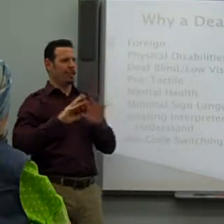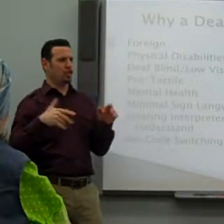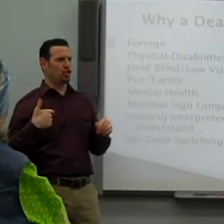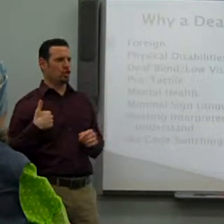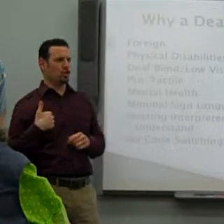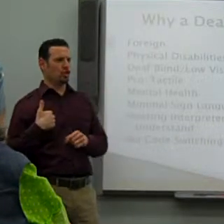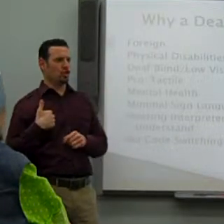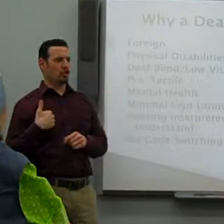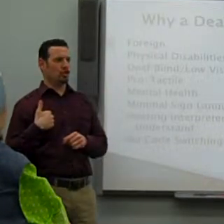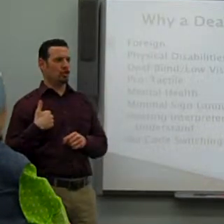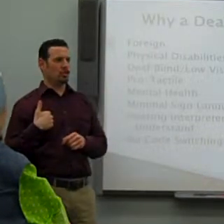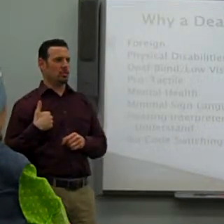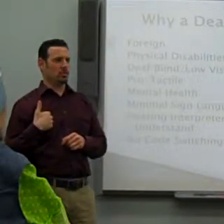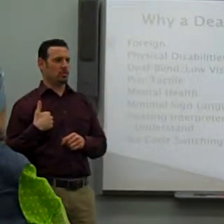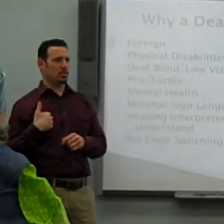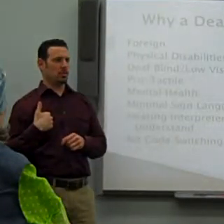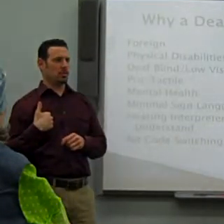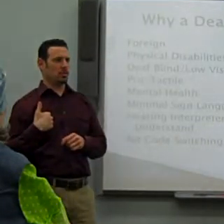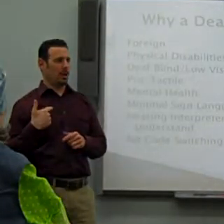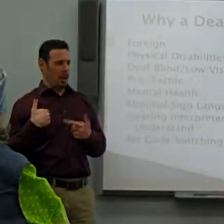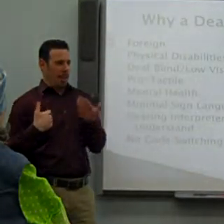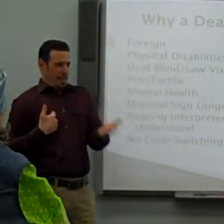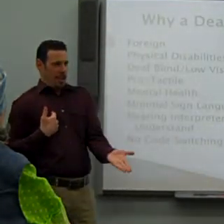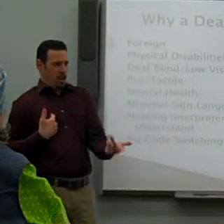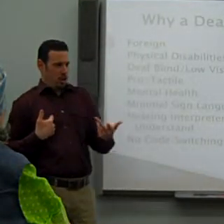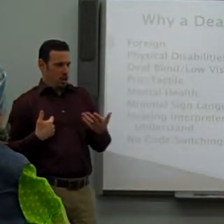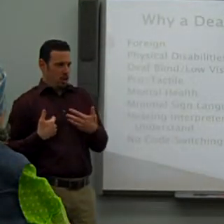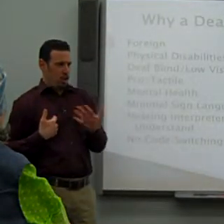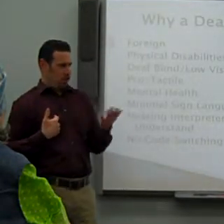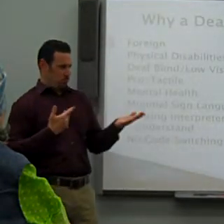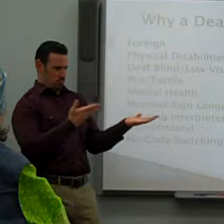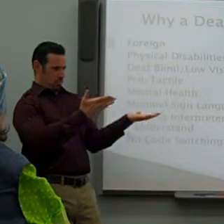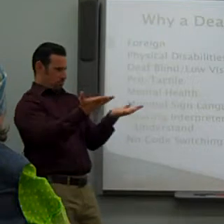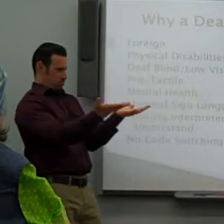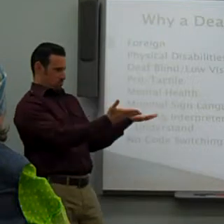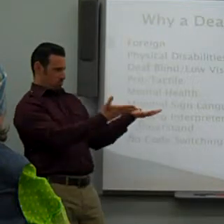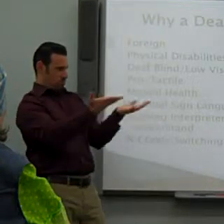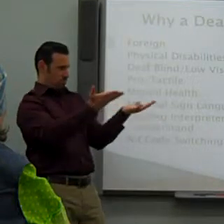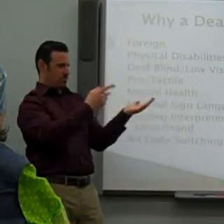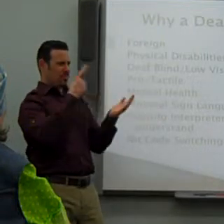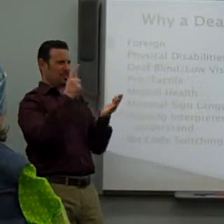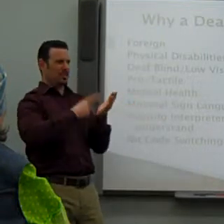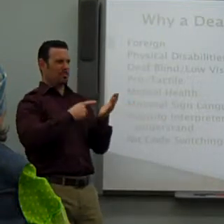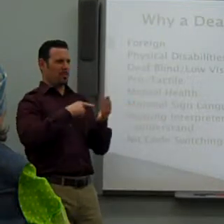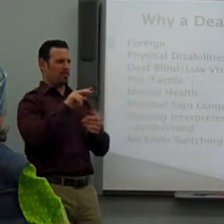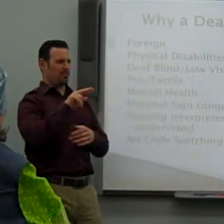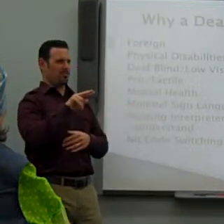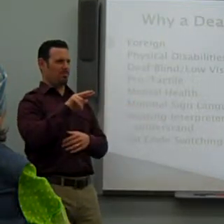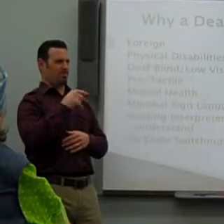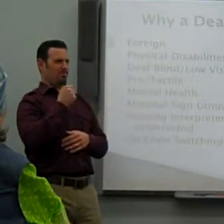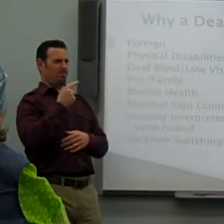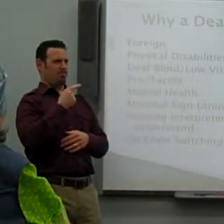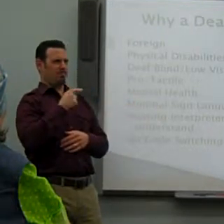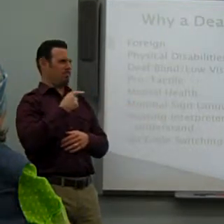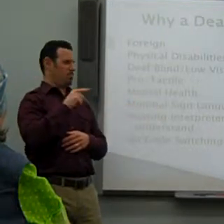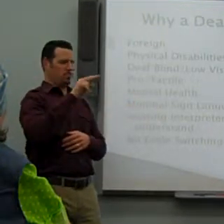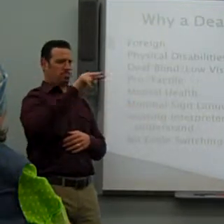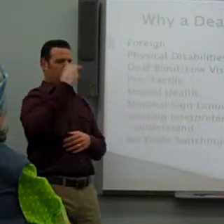Like specifically, this person needs a clarifier, so I'll be there to facilitate that communication.